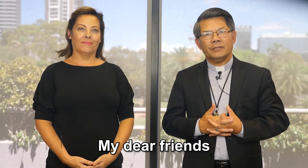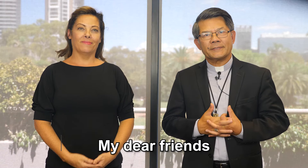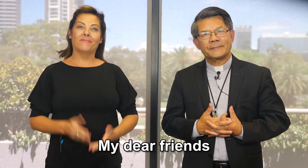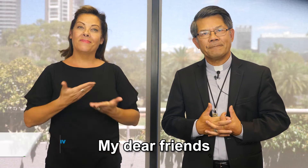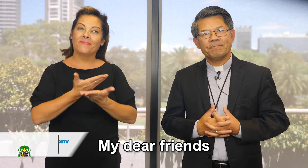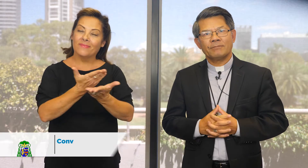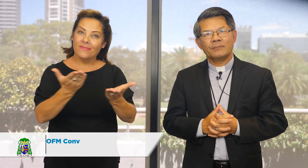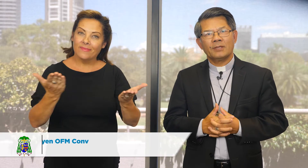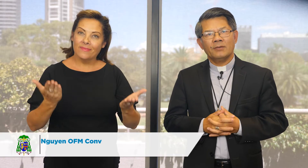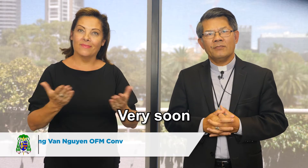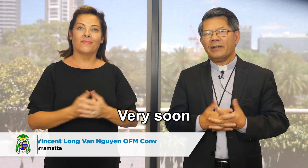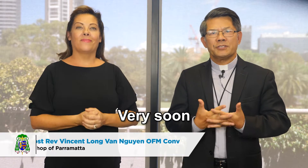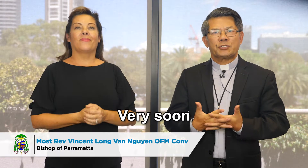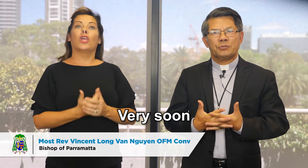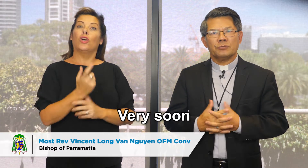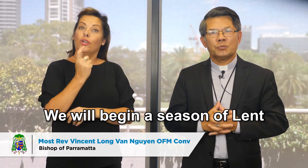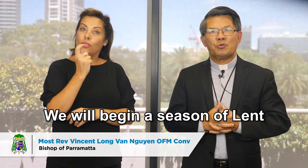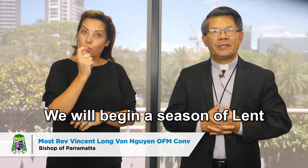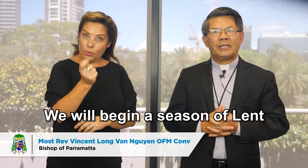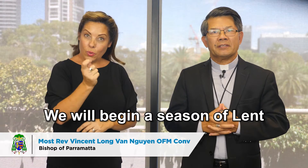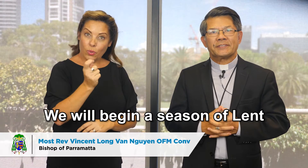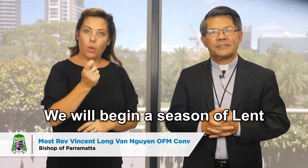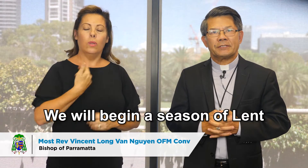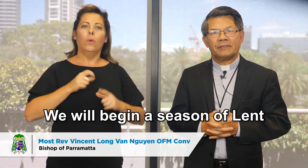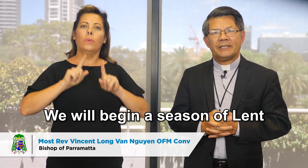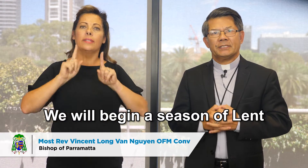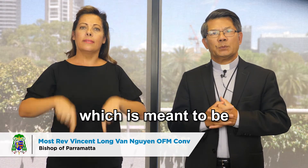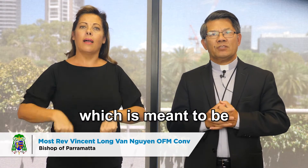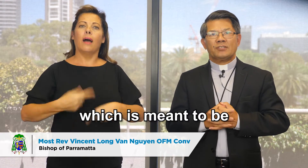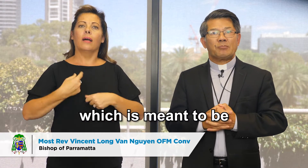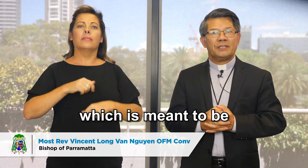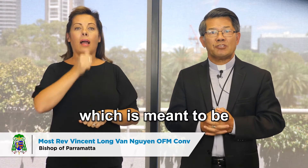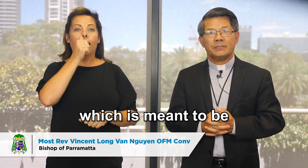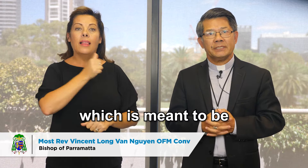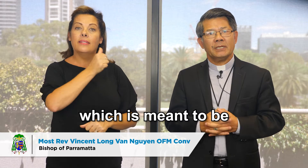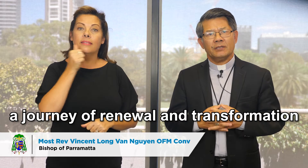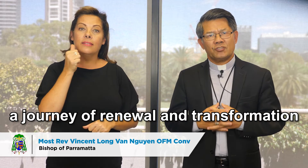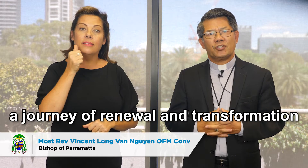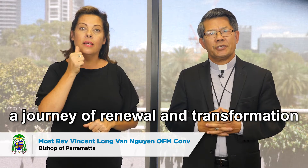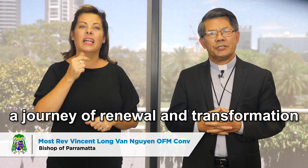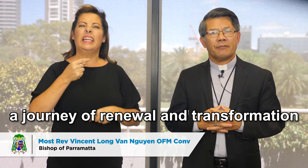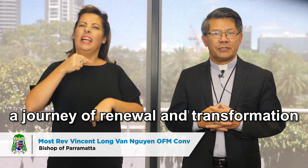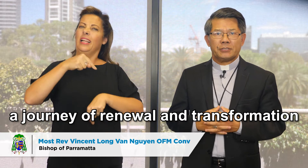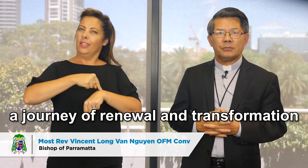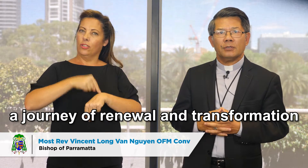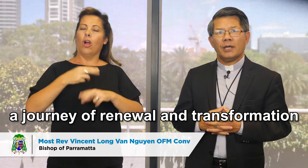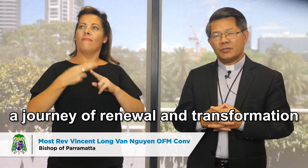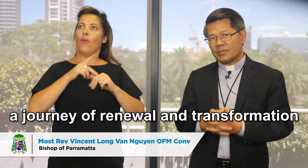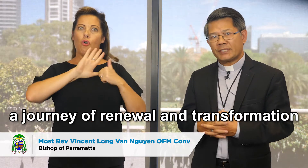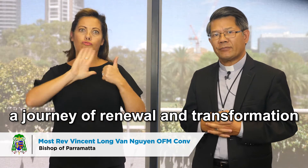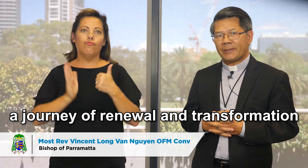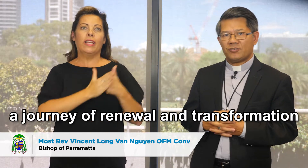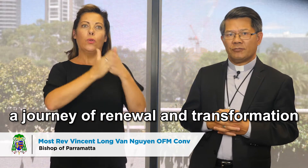My dear friends, very soon we will begin a season of Lent, which is meant to be a journey of renewal